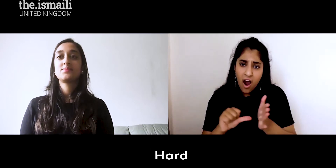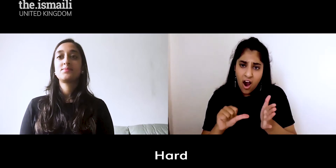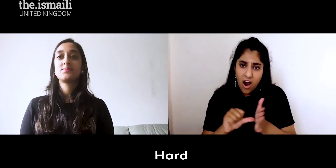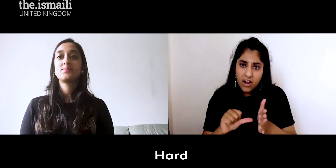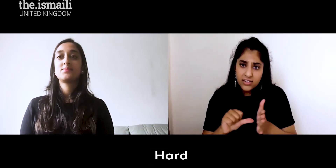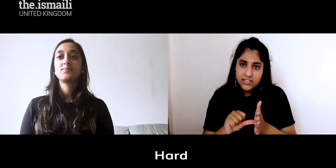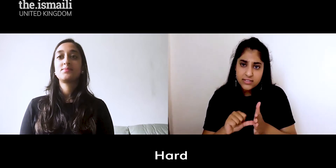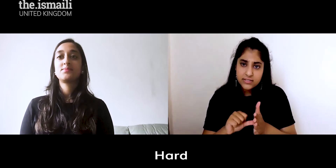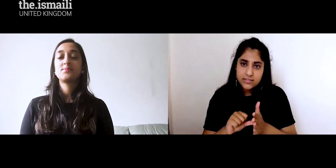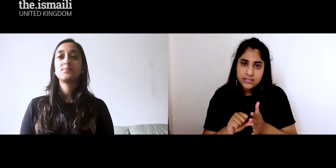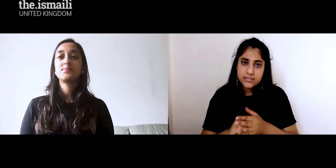Hard.